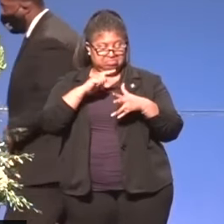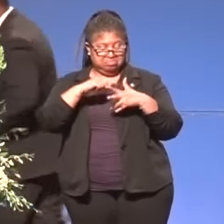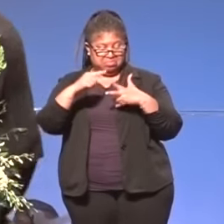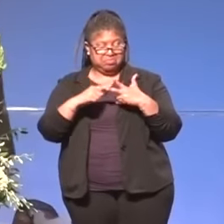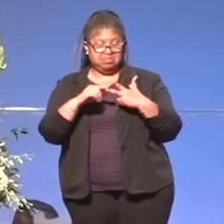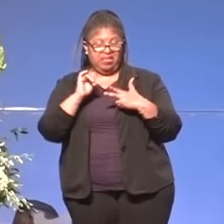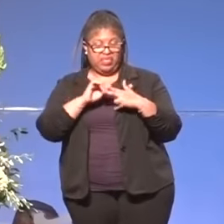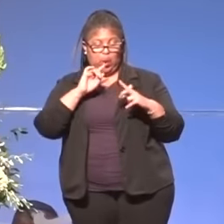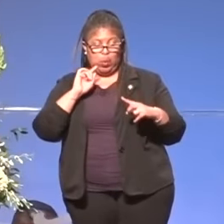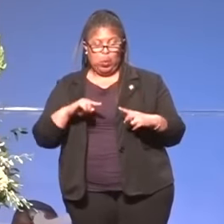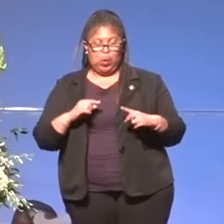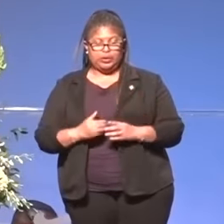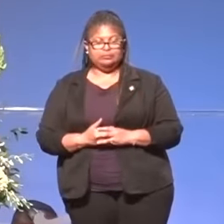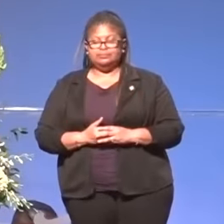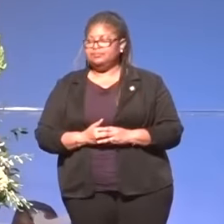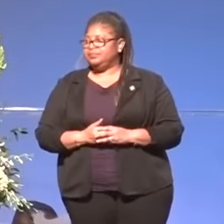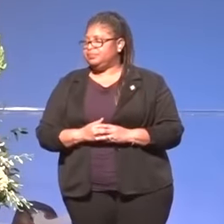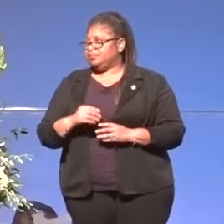West